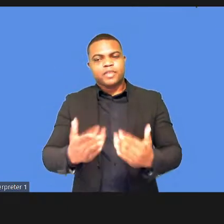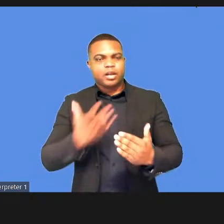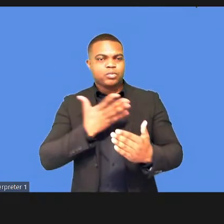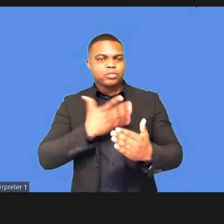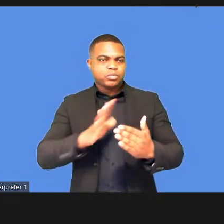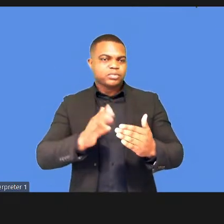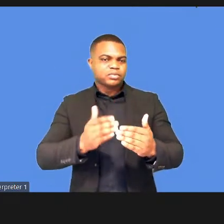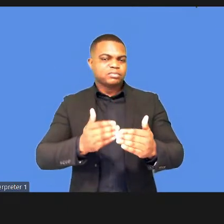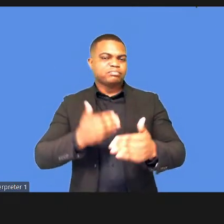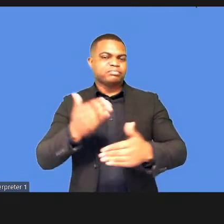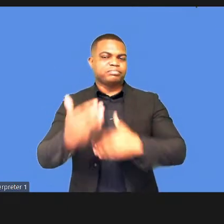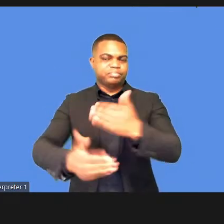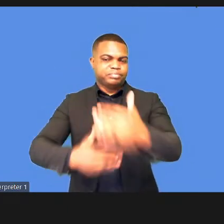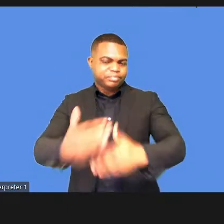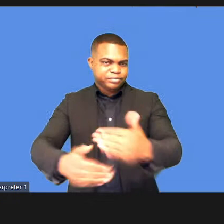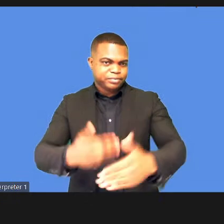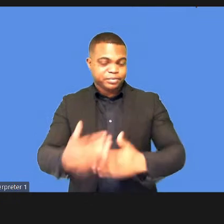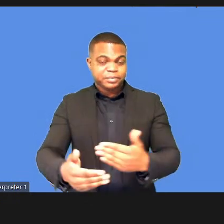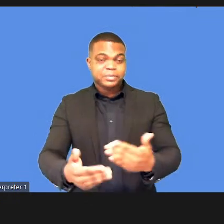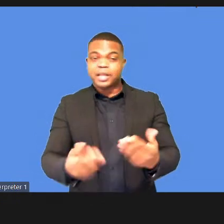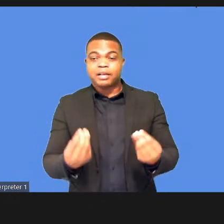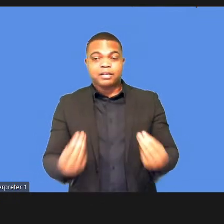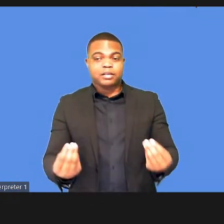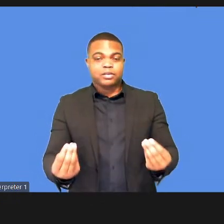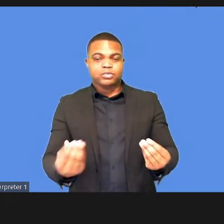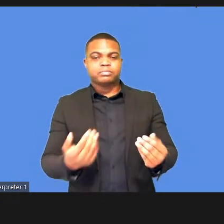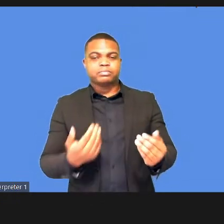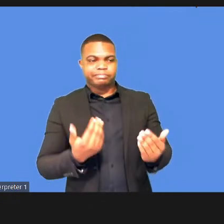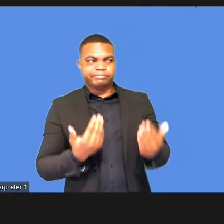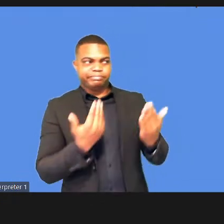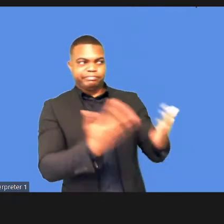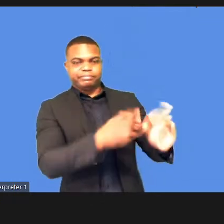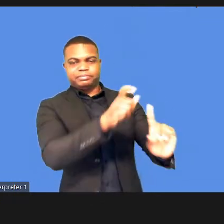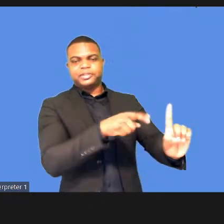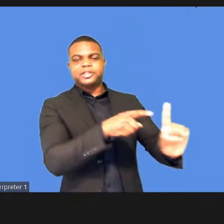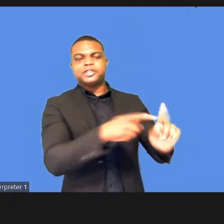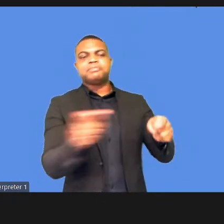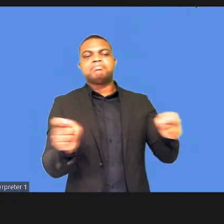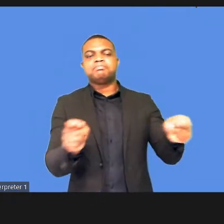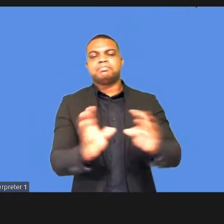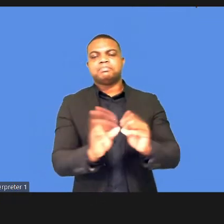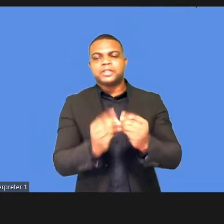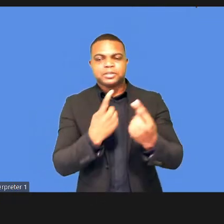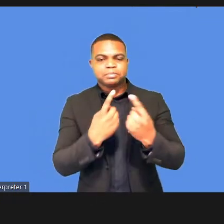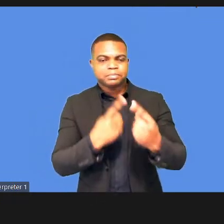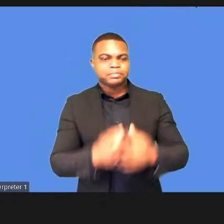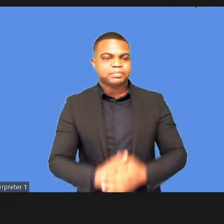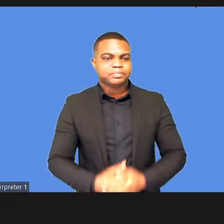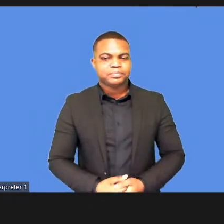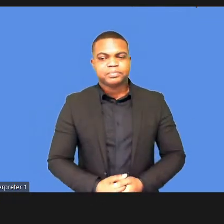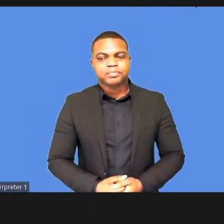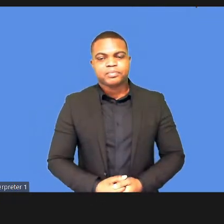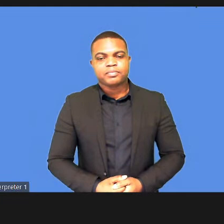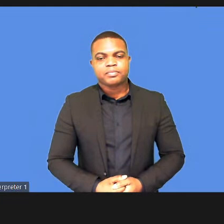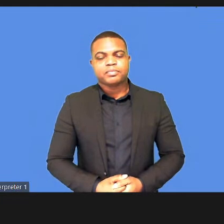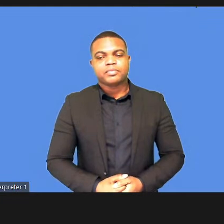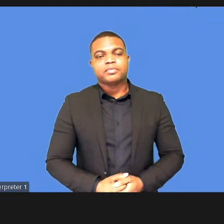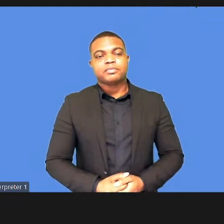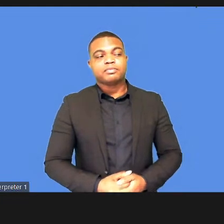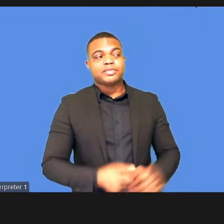part of the panelists, so yeah, I deliver it that way. So pass to you. Thank you. Thank you very